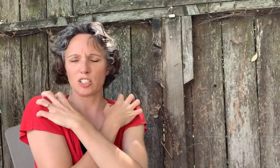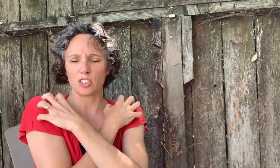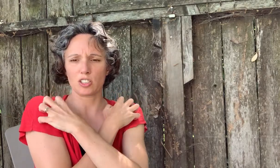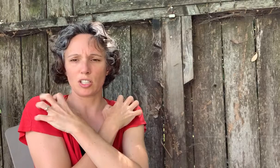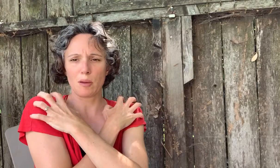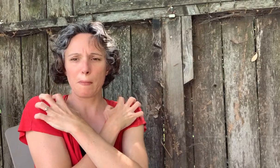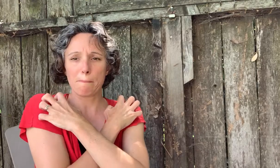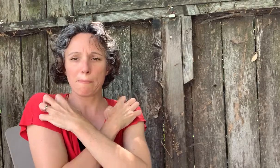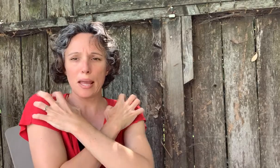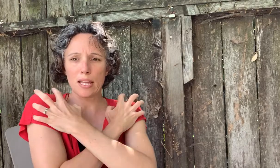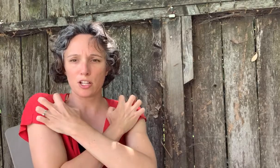fingers. Bear.